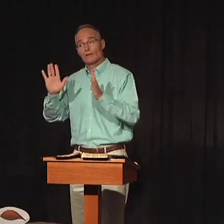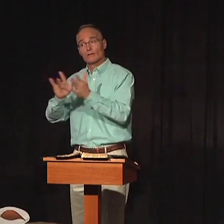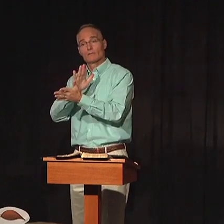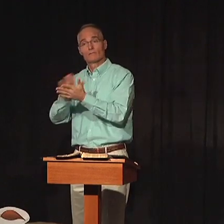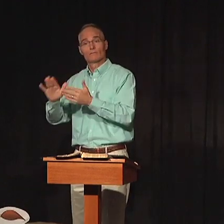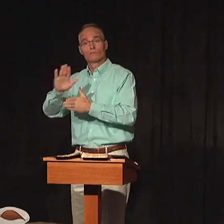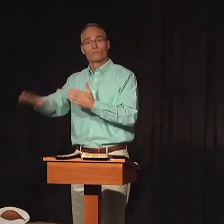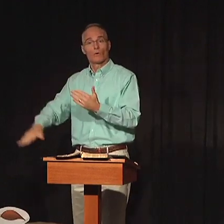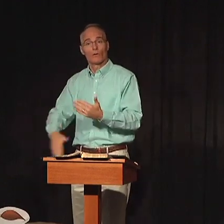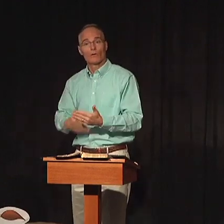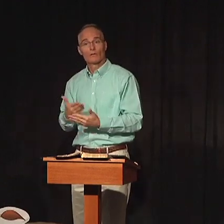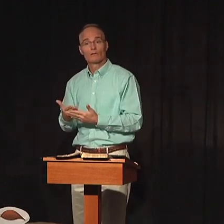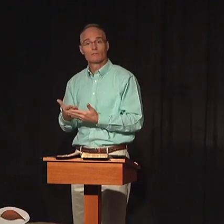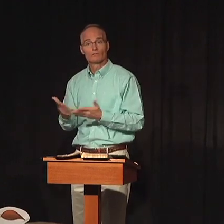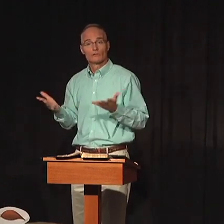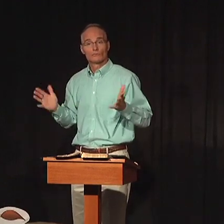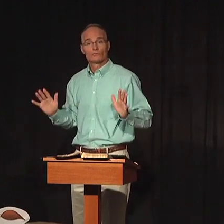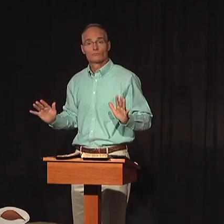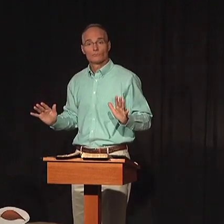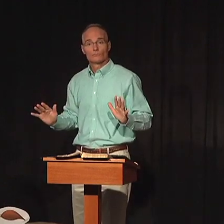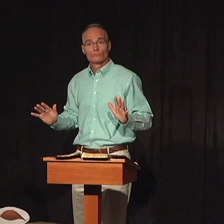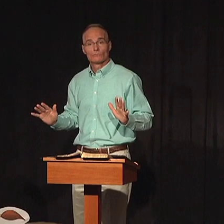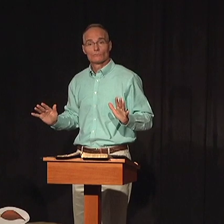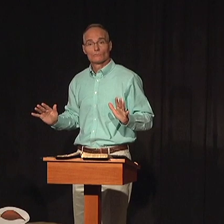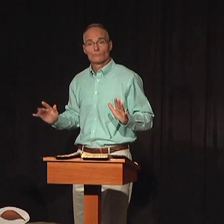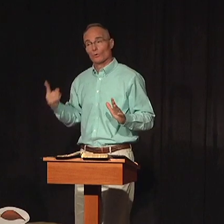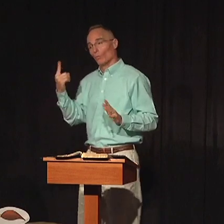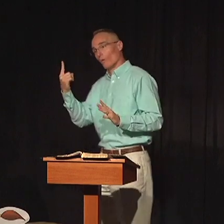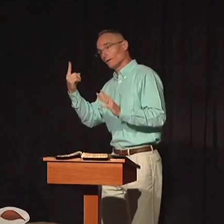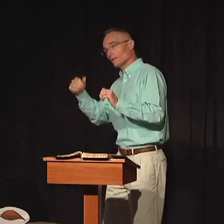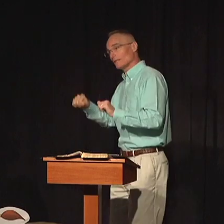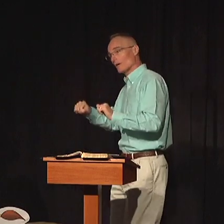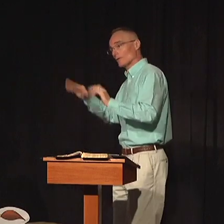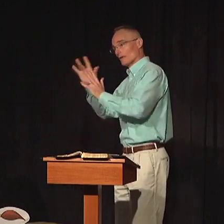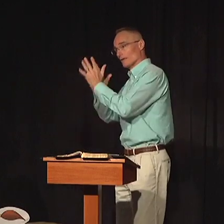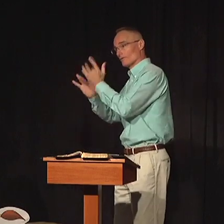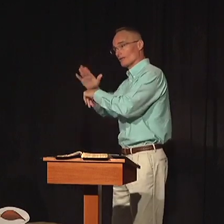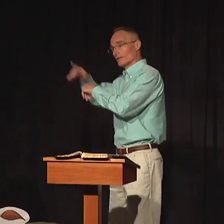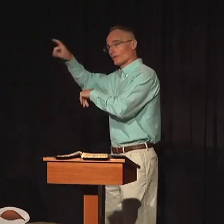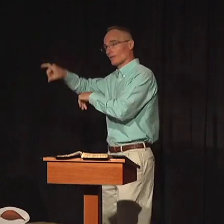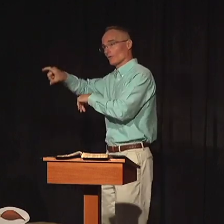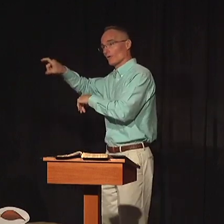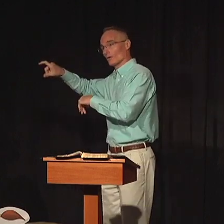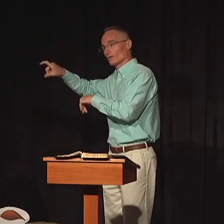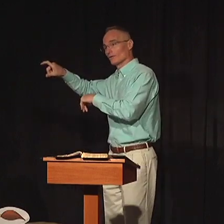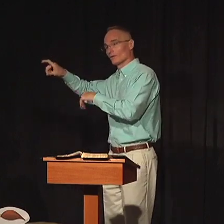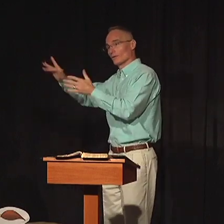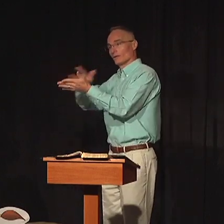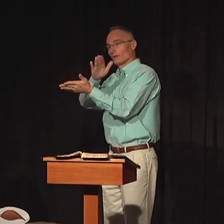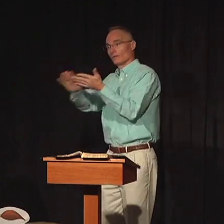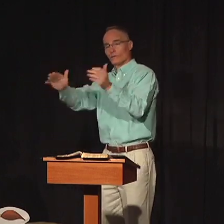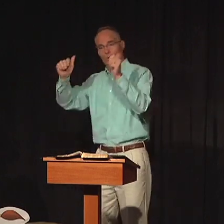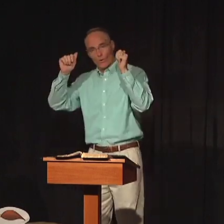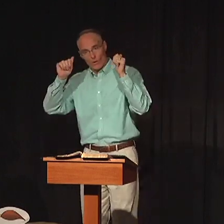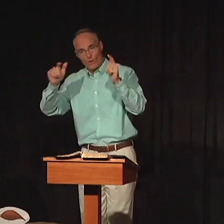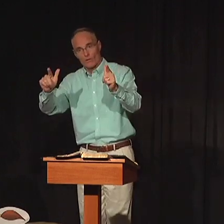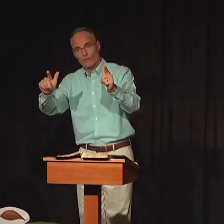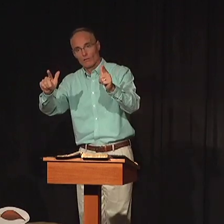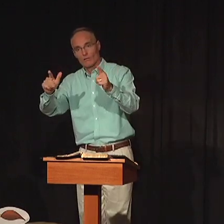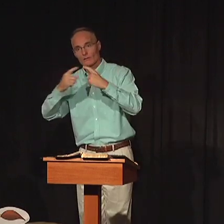Because of Jesus' sacrifice, he sacrificed all for us. That one sacrifice, Jesus on the cross, took